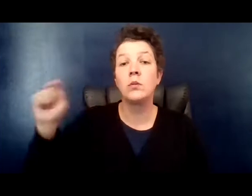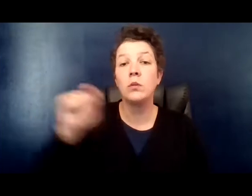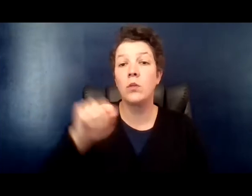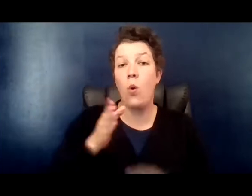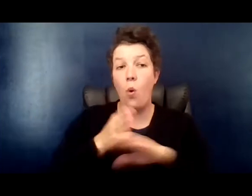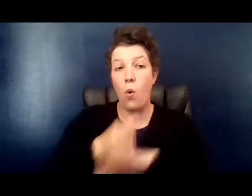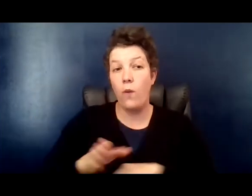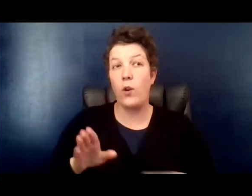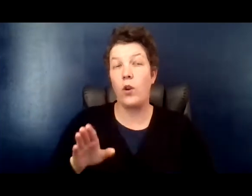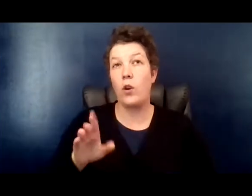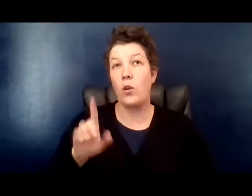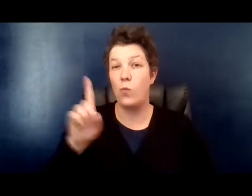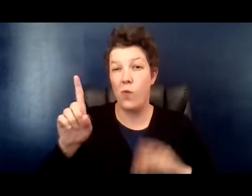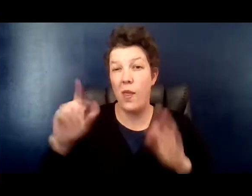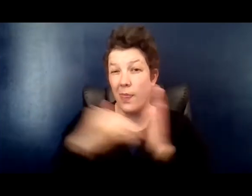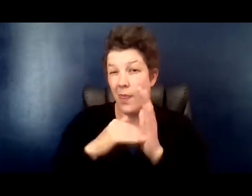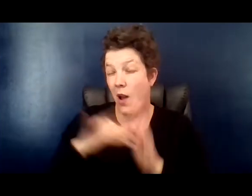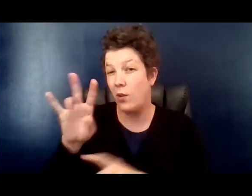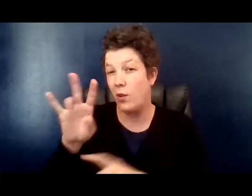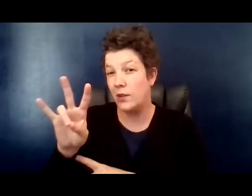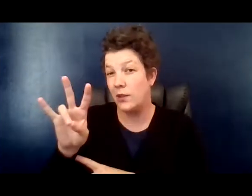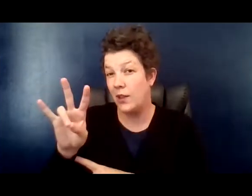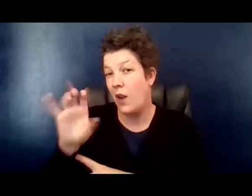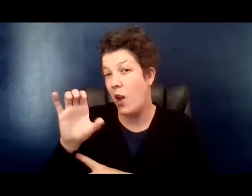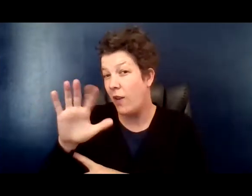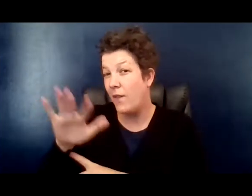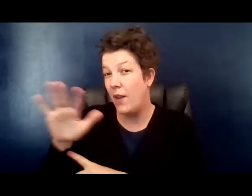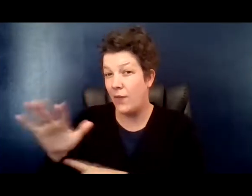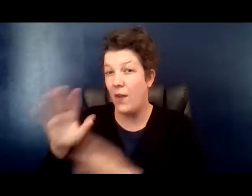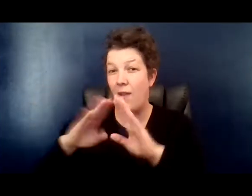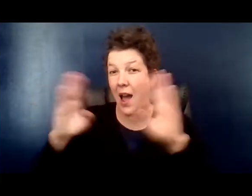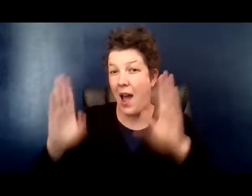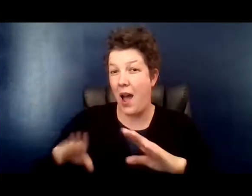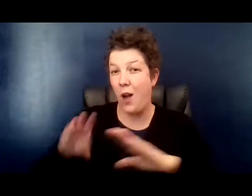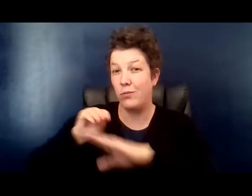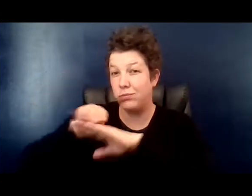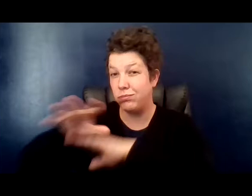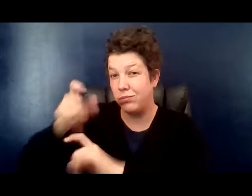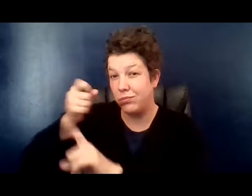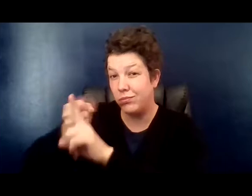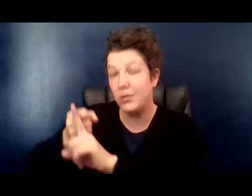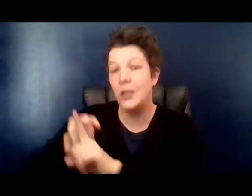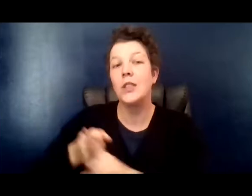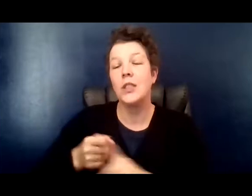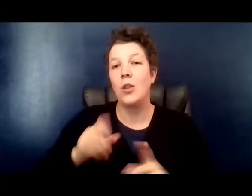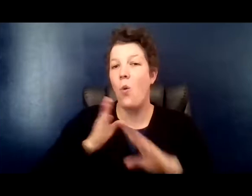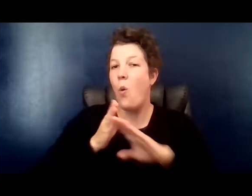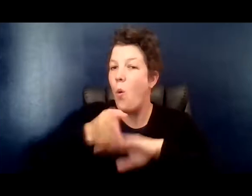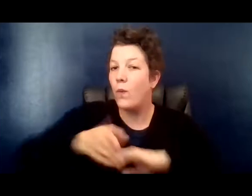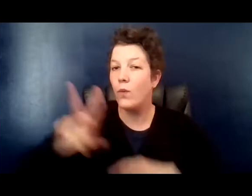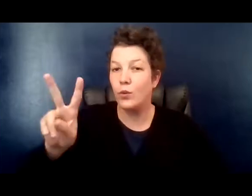1,755 residential homes has been affected. Unfortunately, 254 of those homes were totally